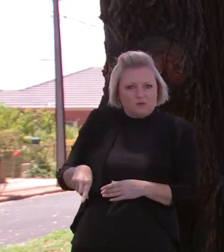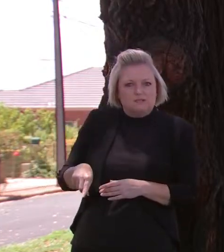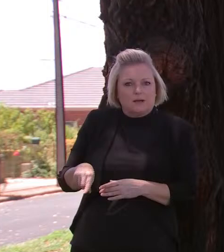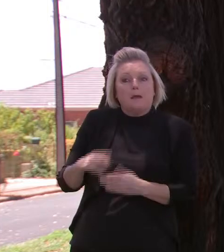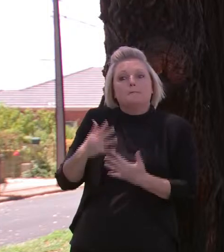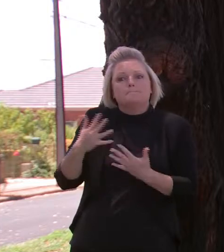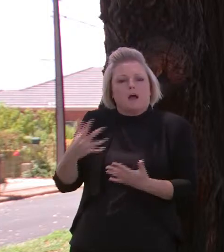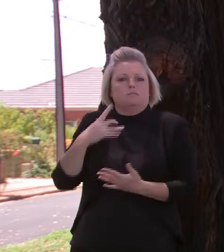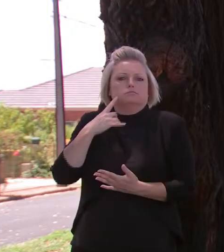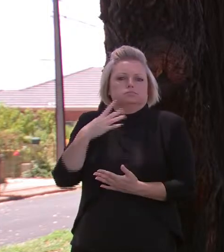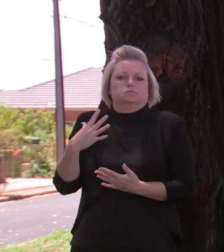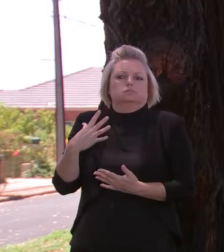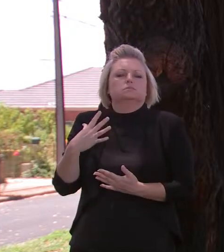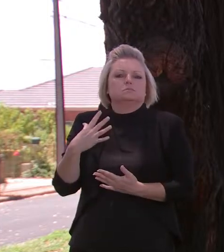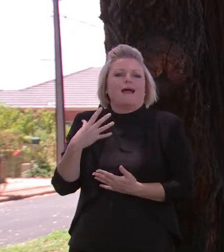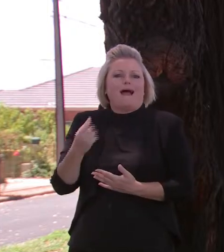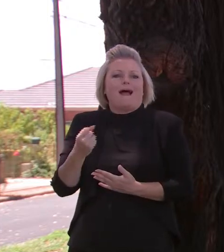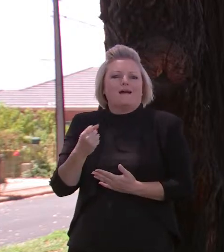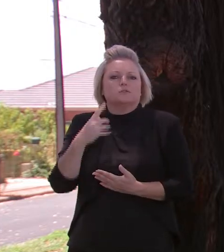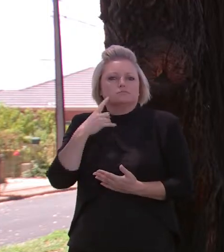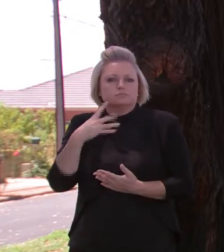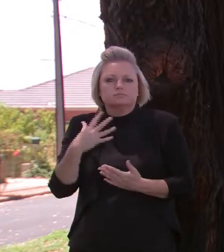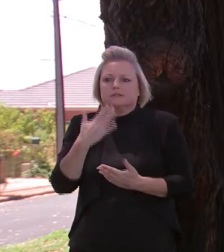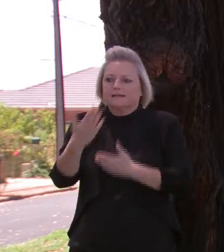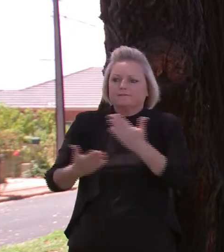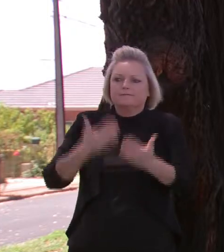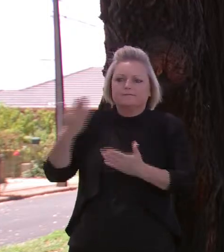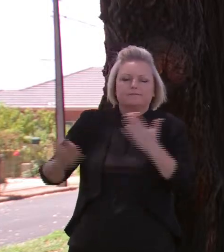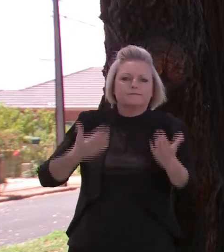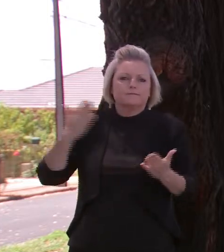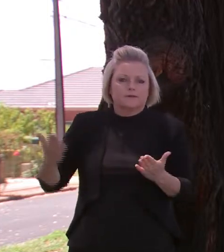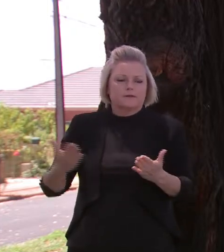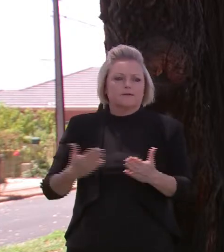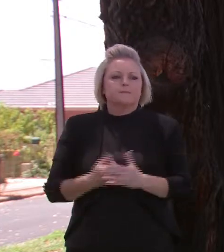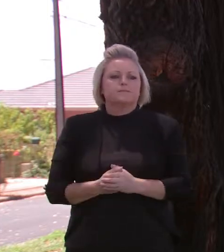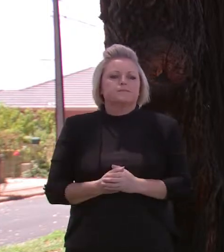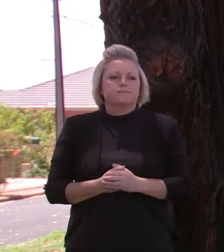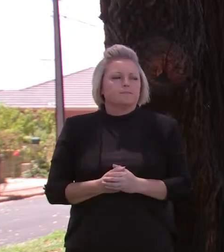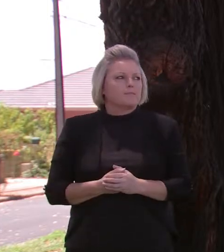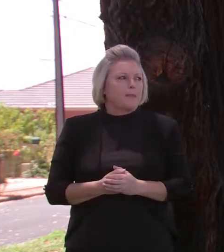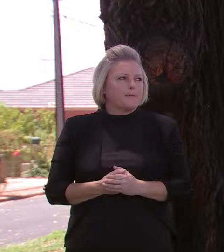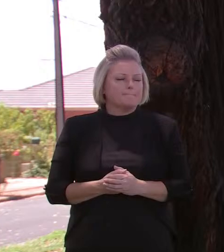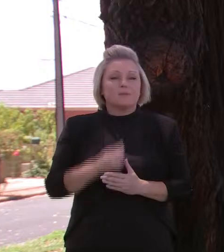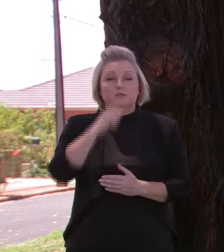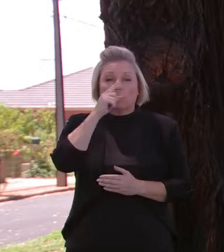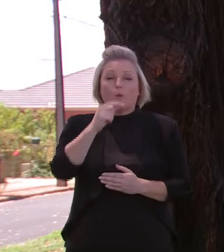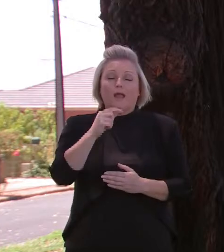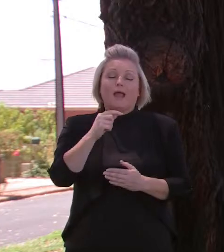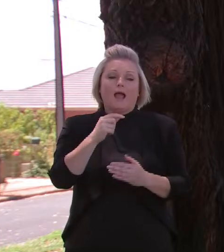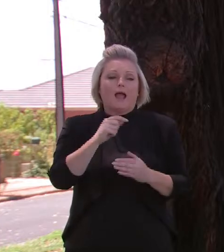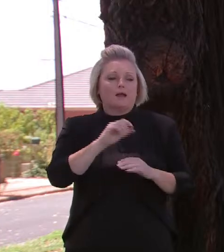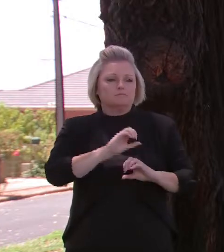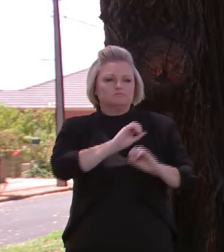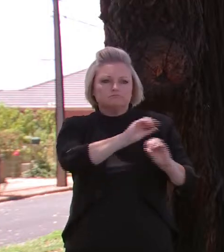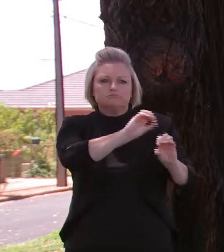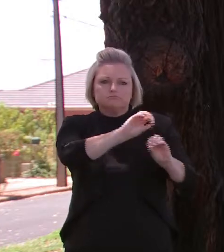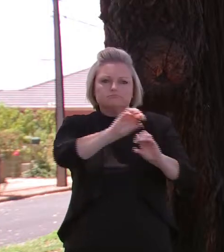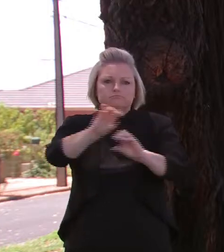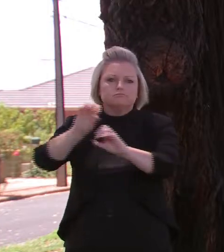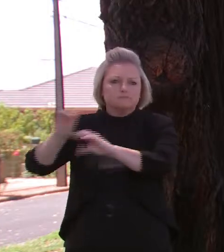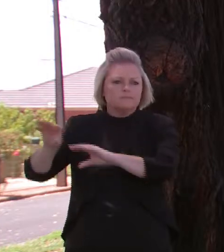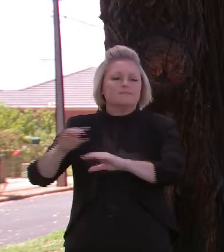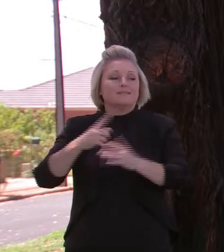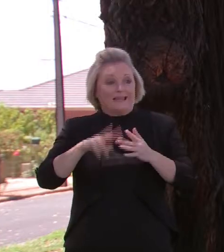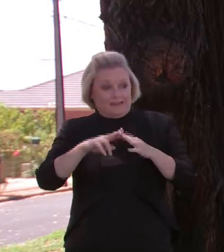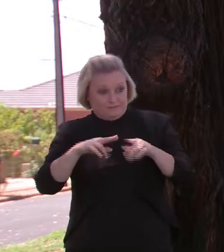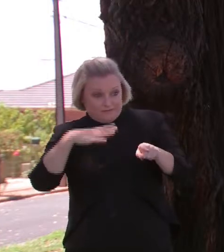health advice, we have many more than has been identified as necessary. We have the capacity to put more in those sites that have the greater level